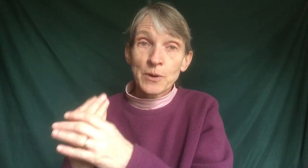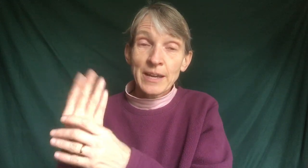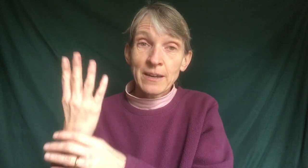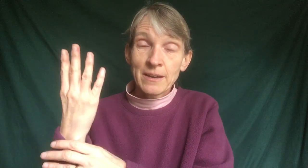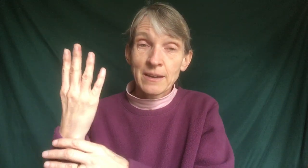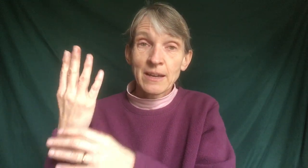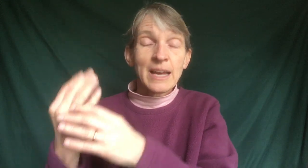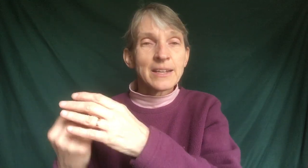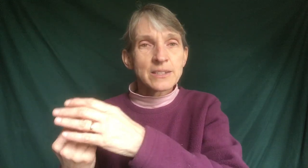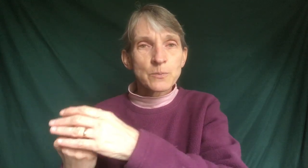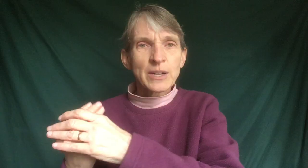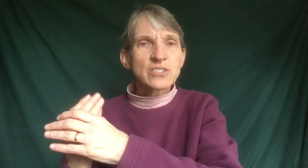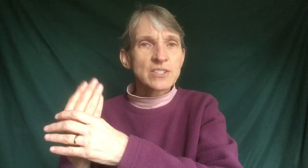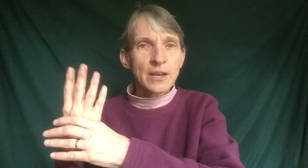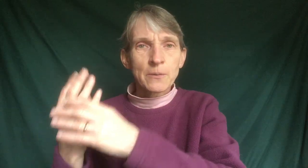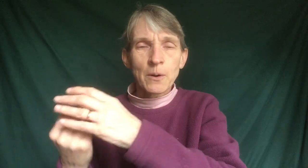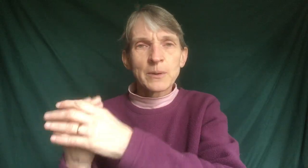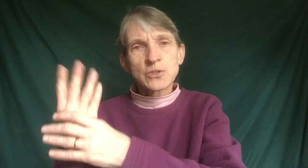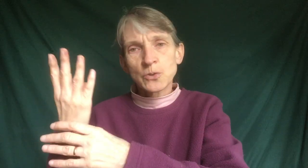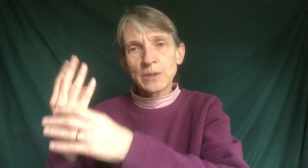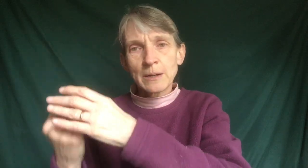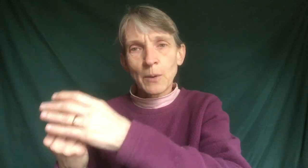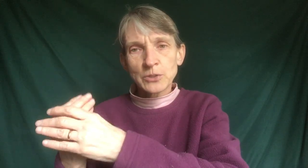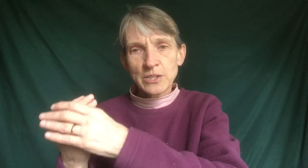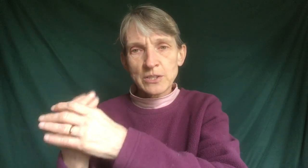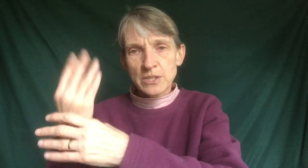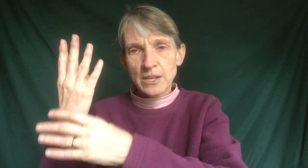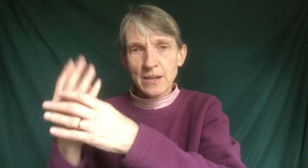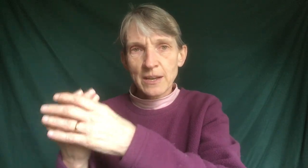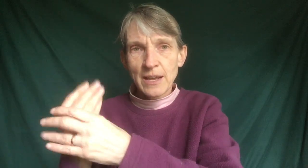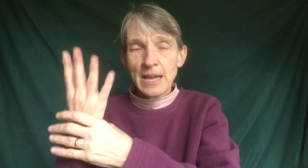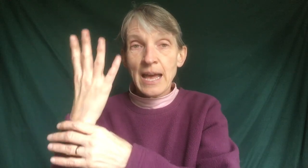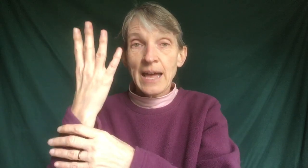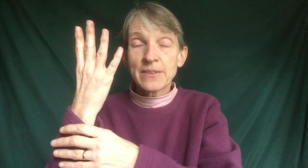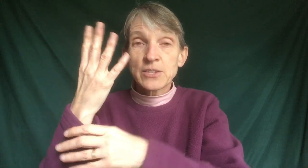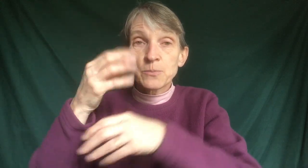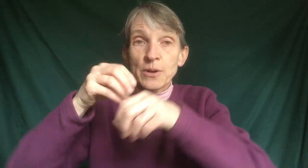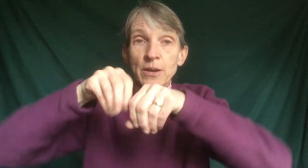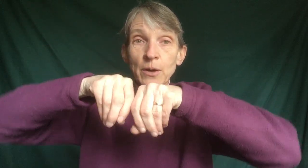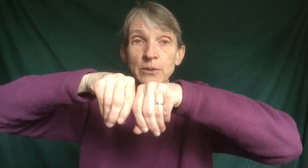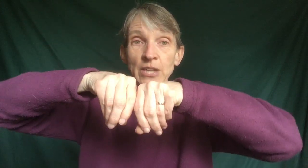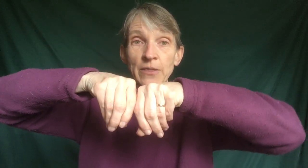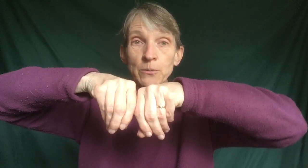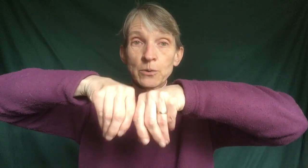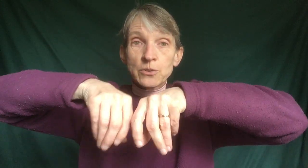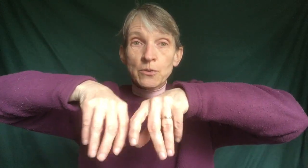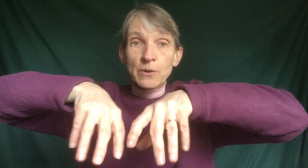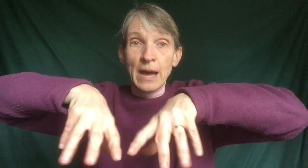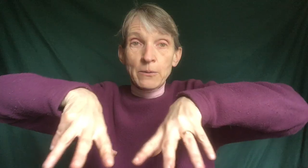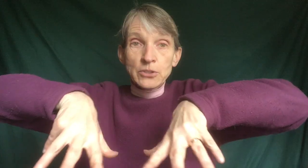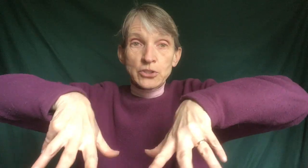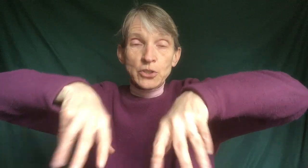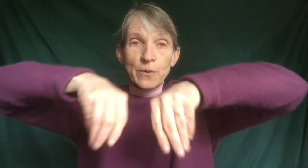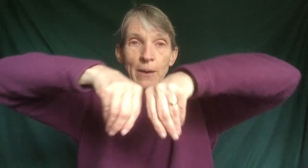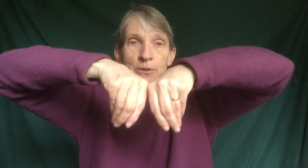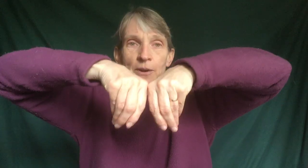spring. And spring is just like grow, but it's two little motions. And the spring, which had the roots grow down, just show that with your